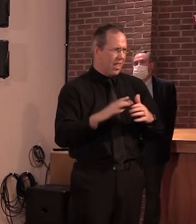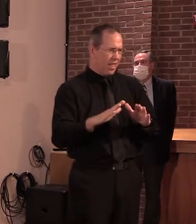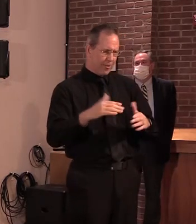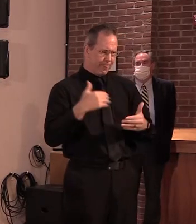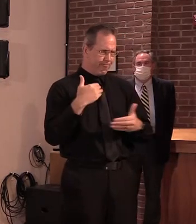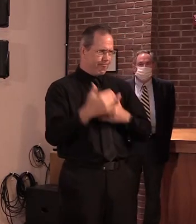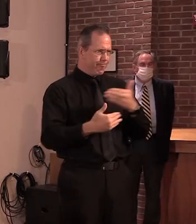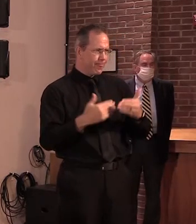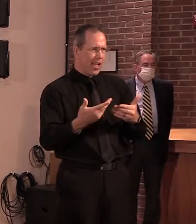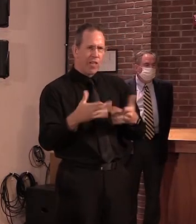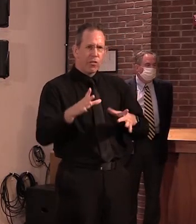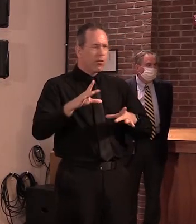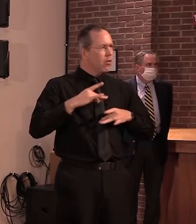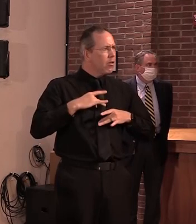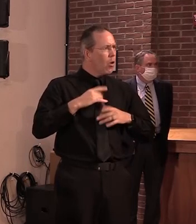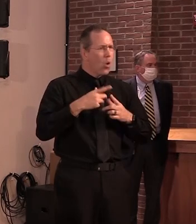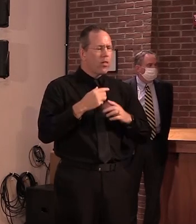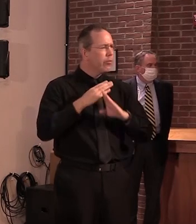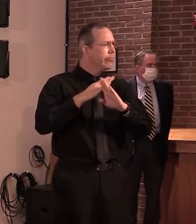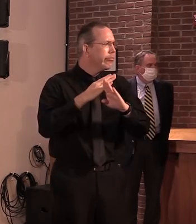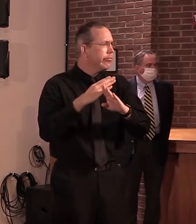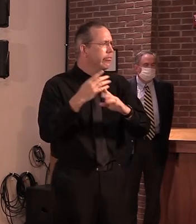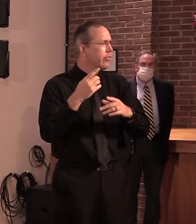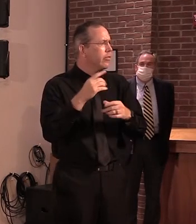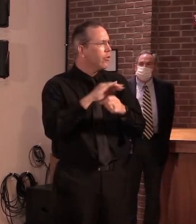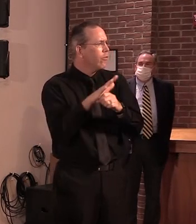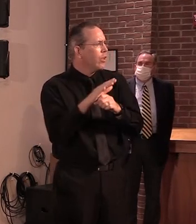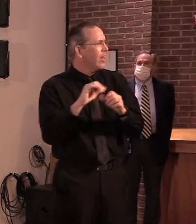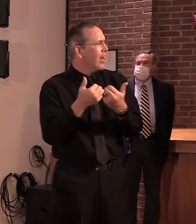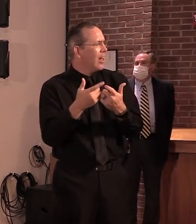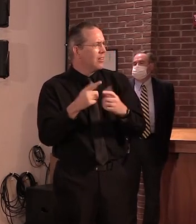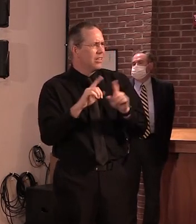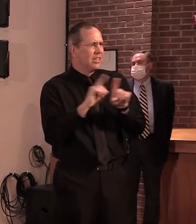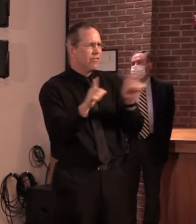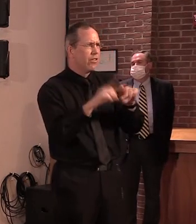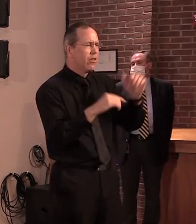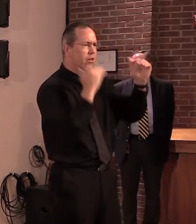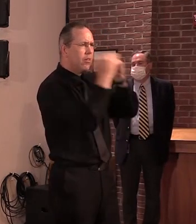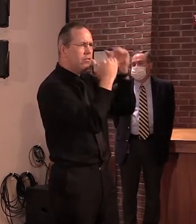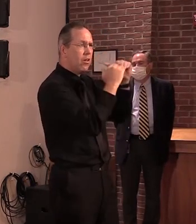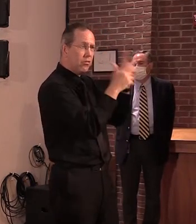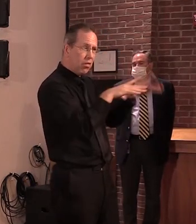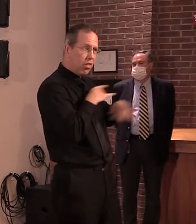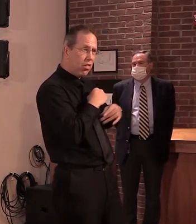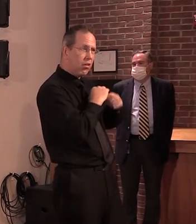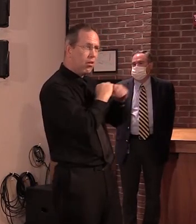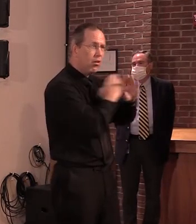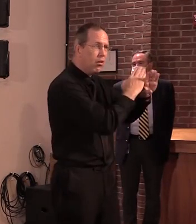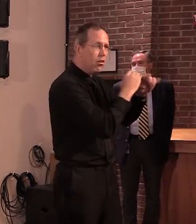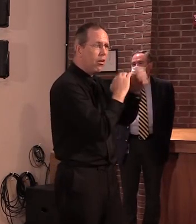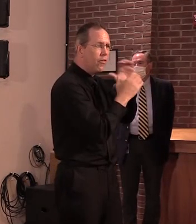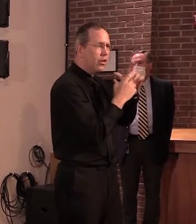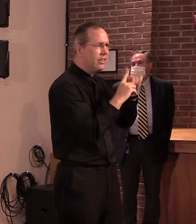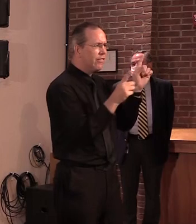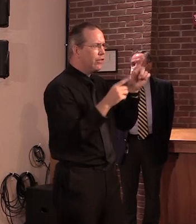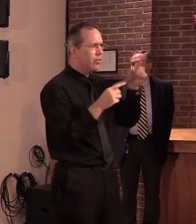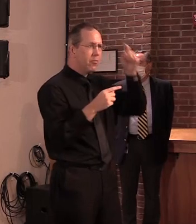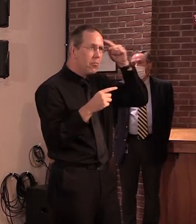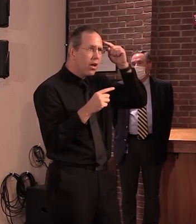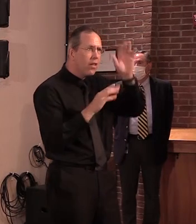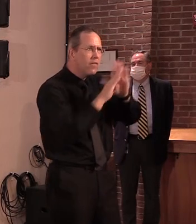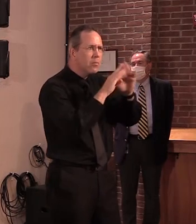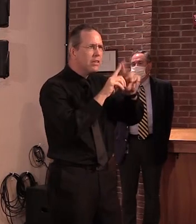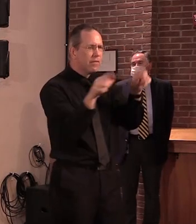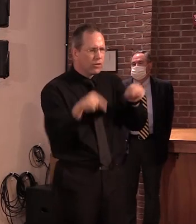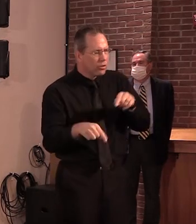that their bodies and their minds have vastly different needs from adults, hence the need for the field of